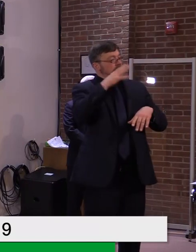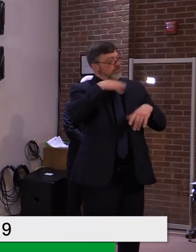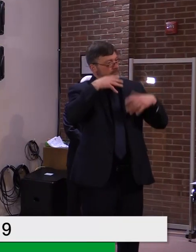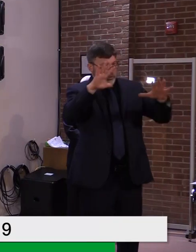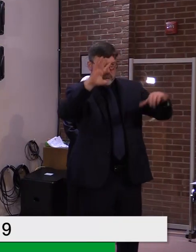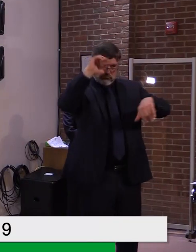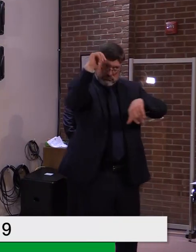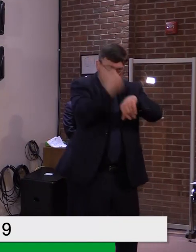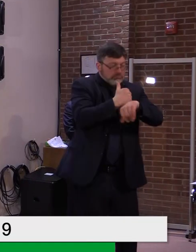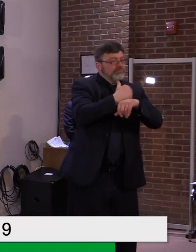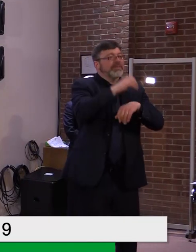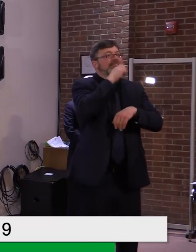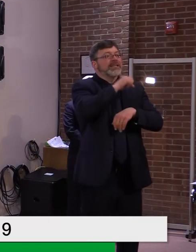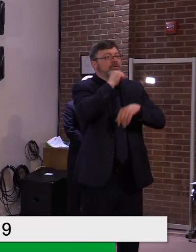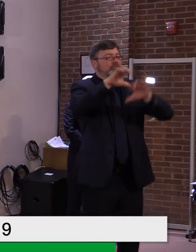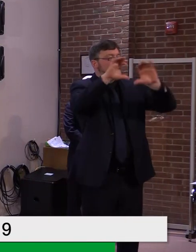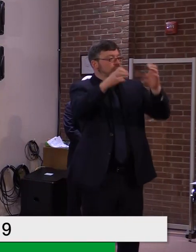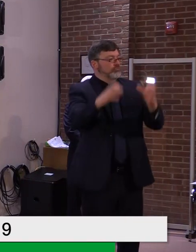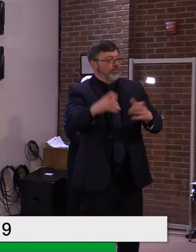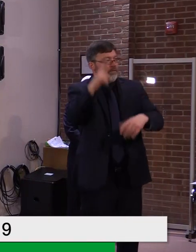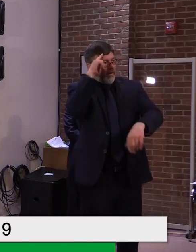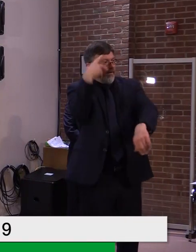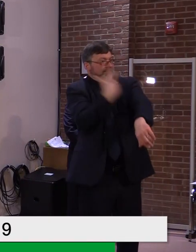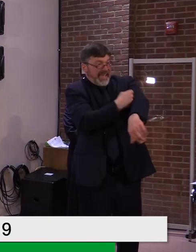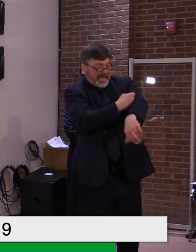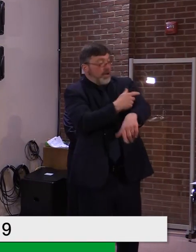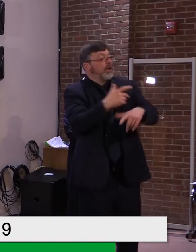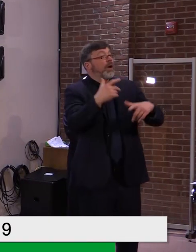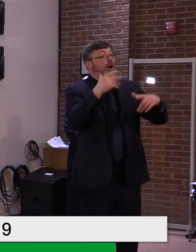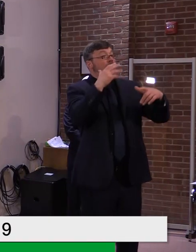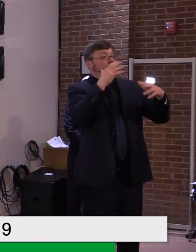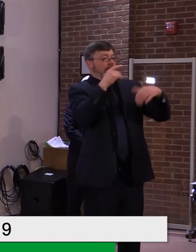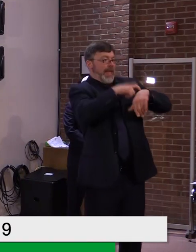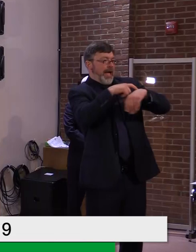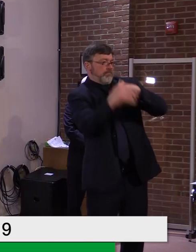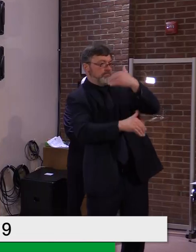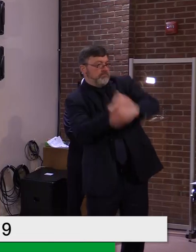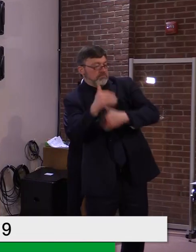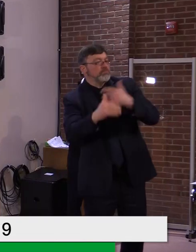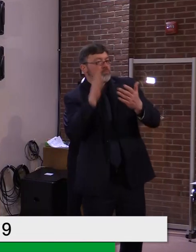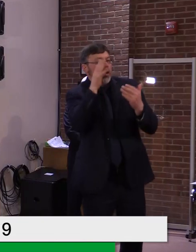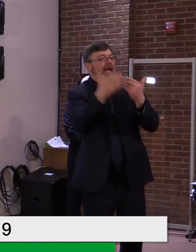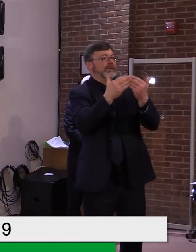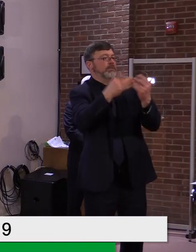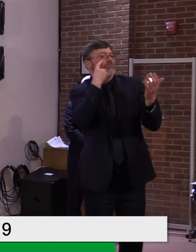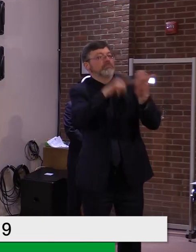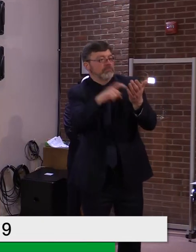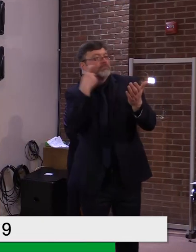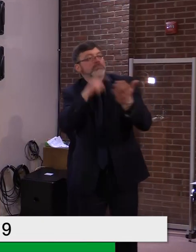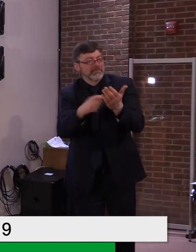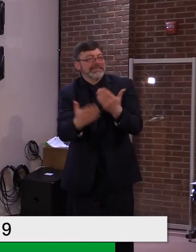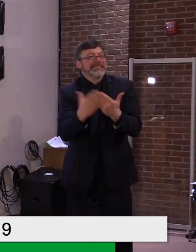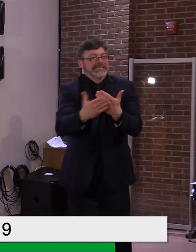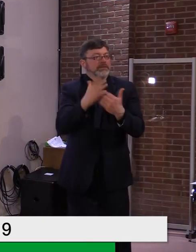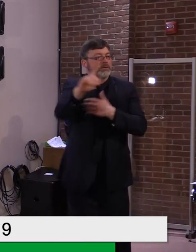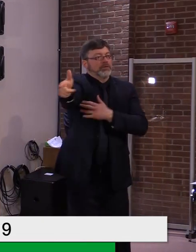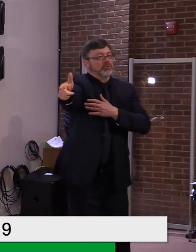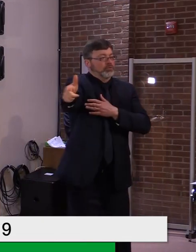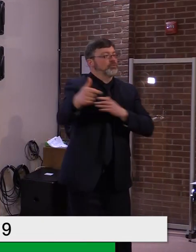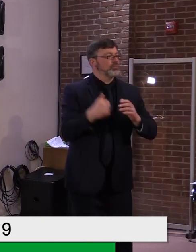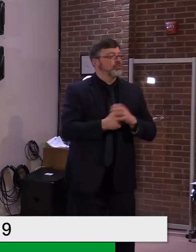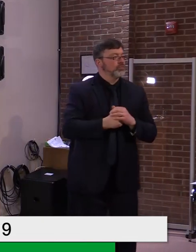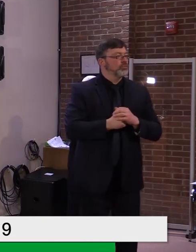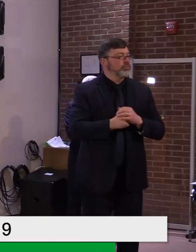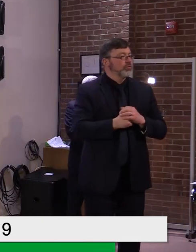rate of vaccination in those parts of the population. But anything younger, it's very, very challenging. And most of the cases